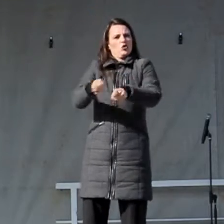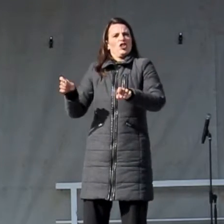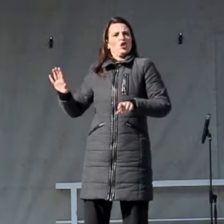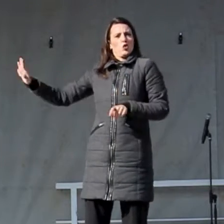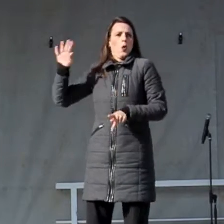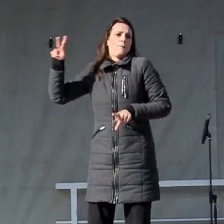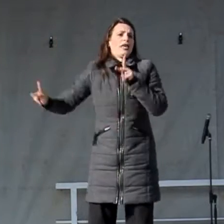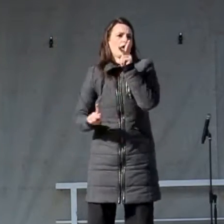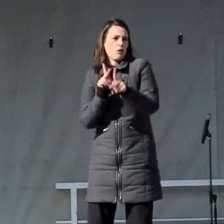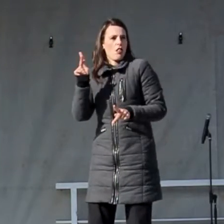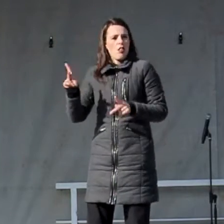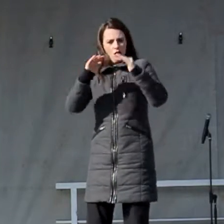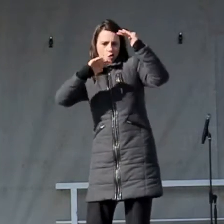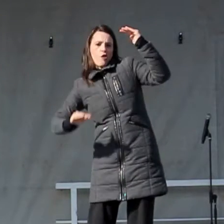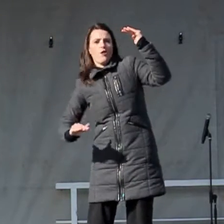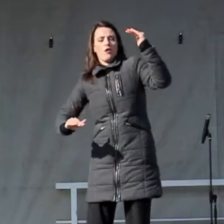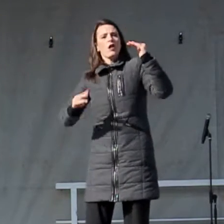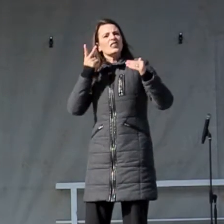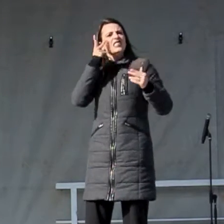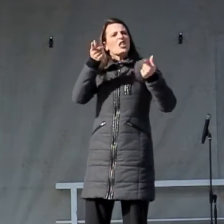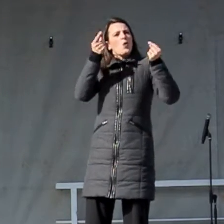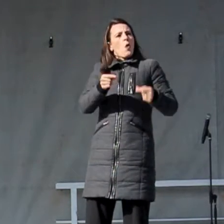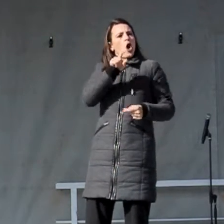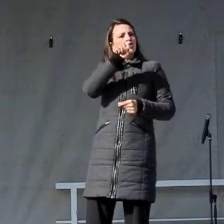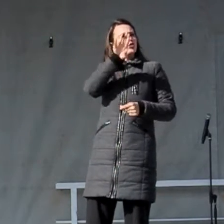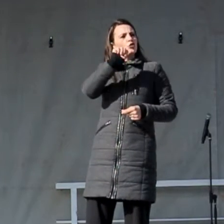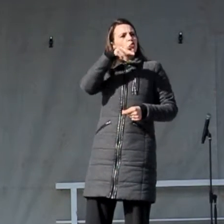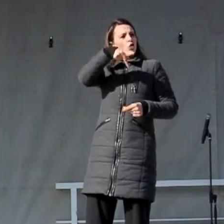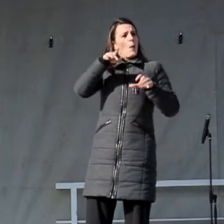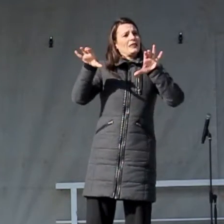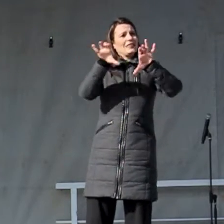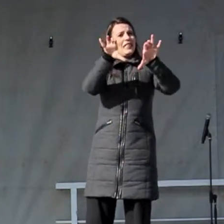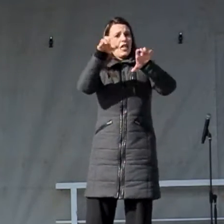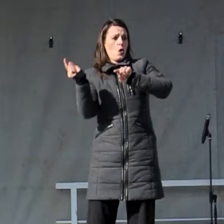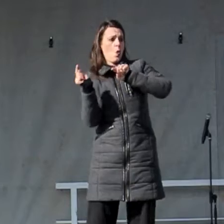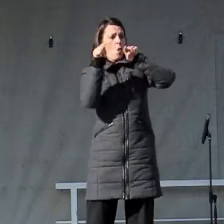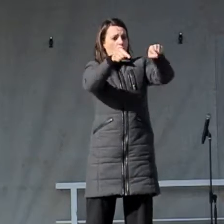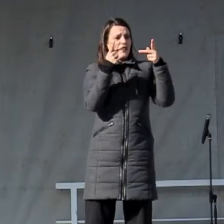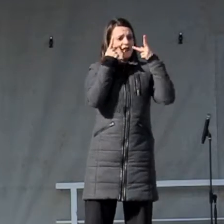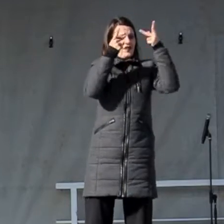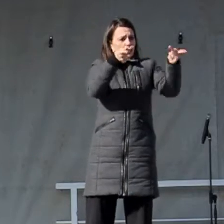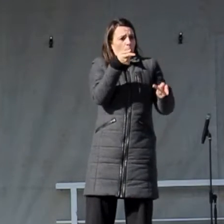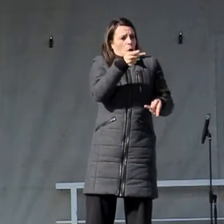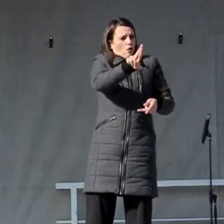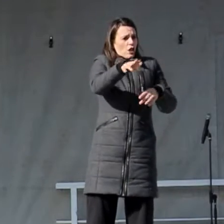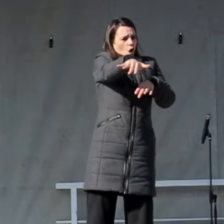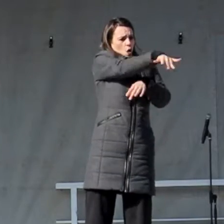Yes. Look at what Trump did when he went there to visit.